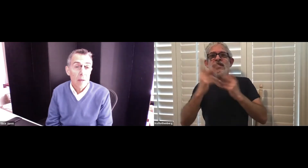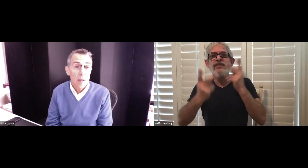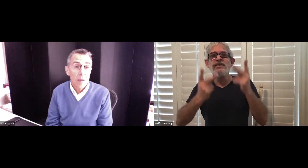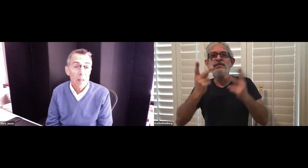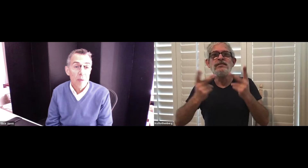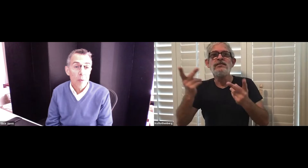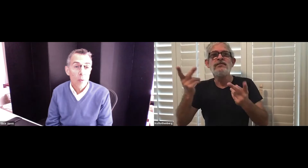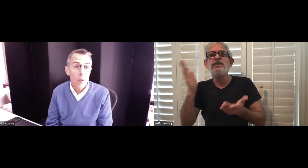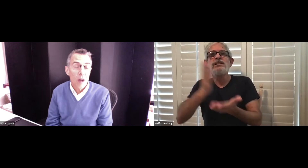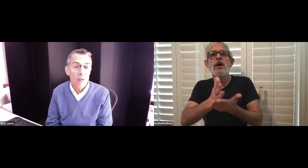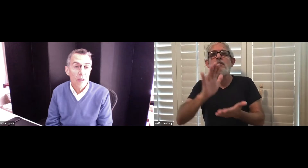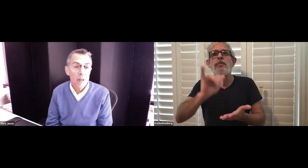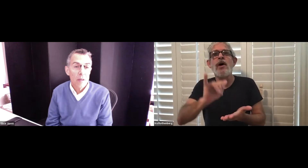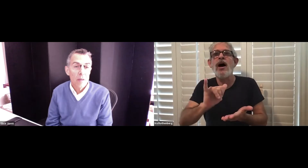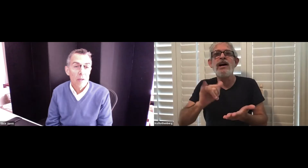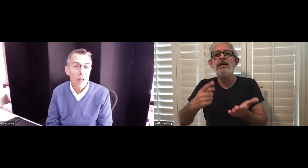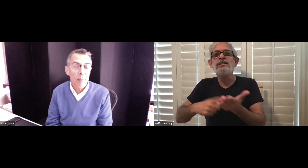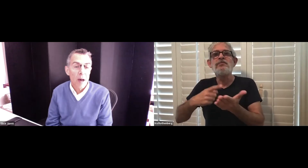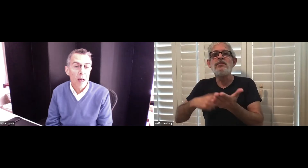Deaf people would often stop by